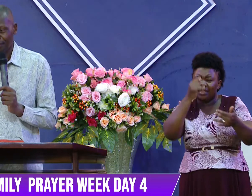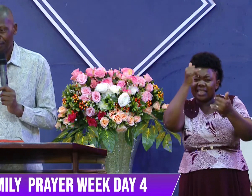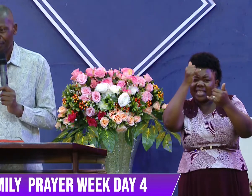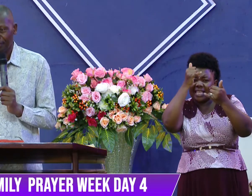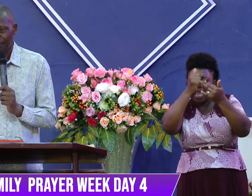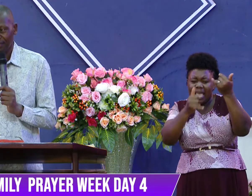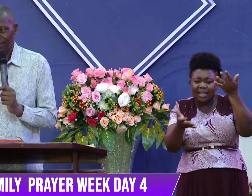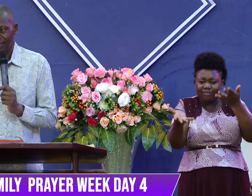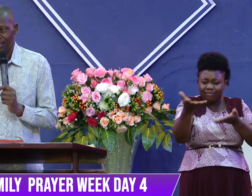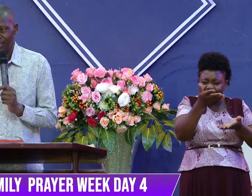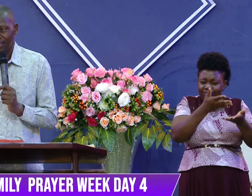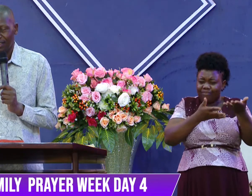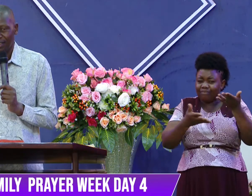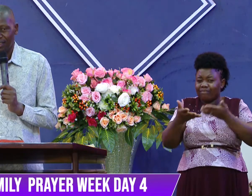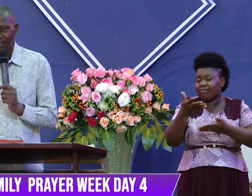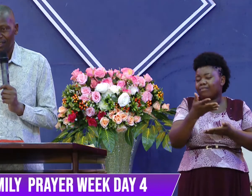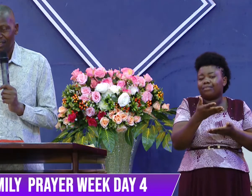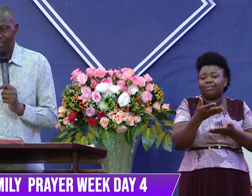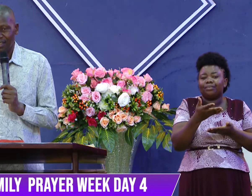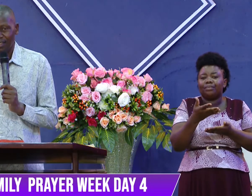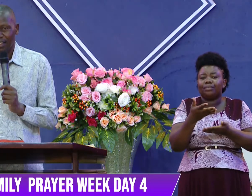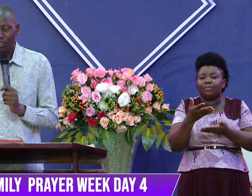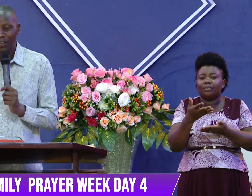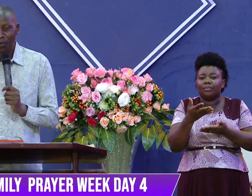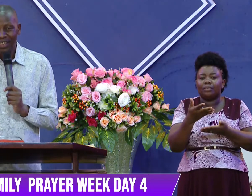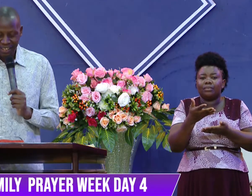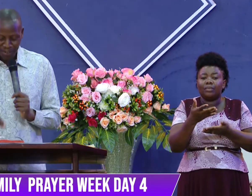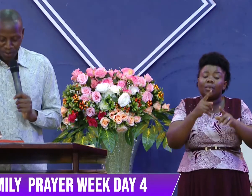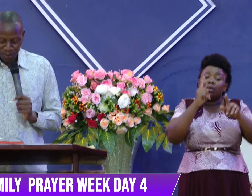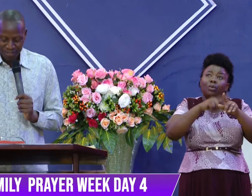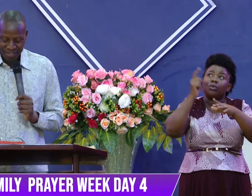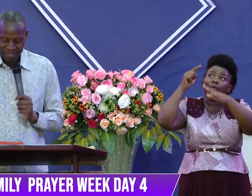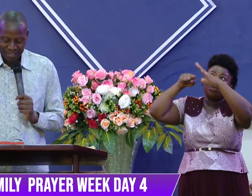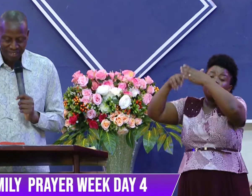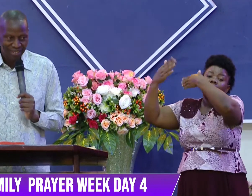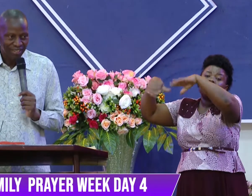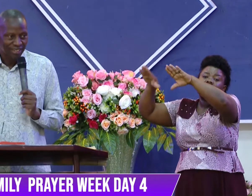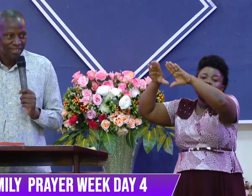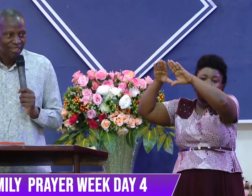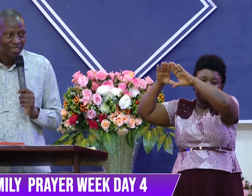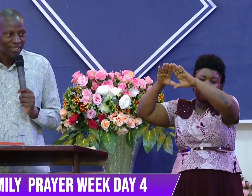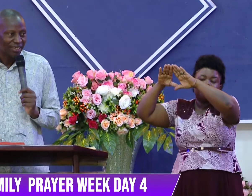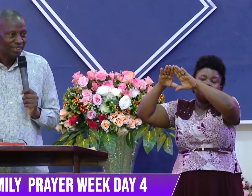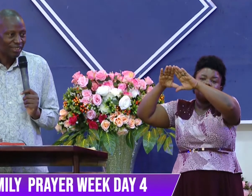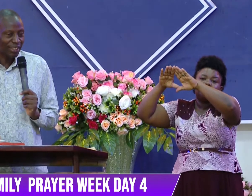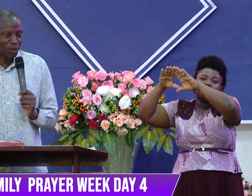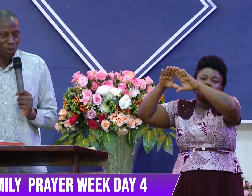there is something that will come in last. As we are going to enter heaven,